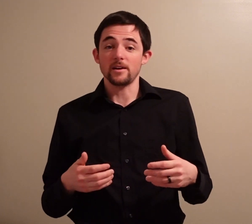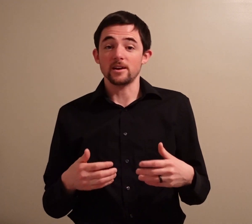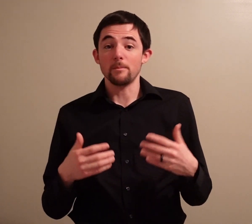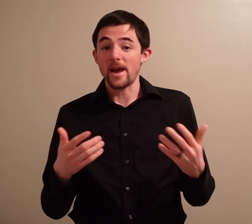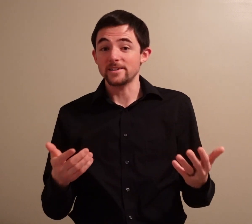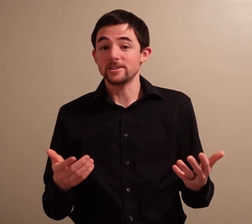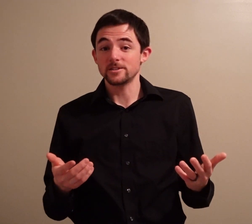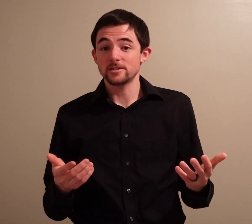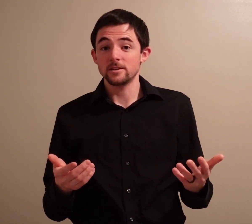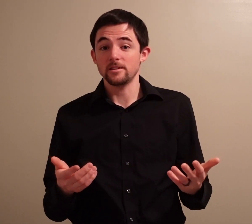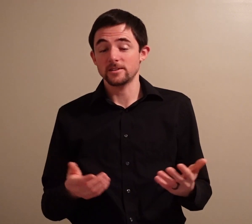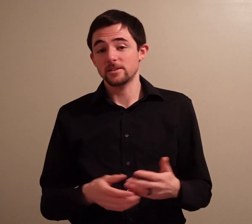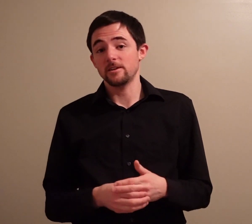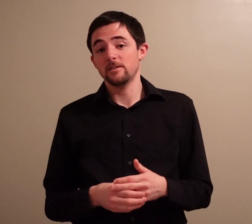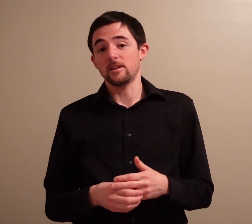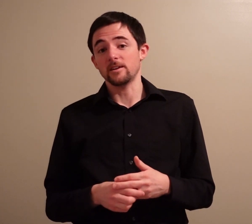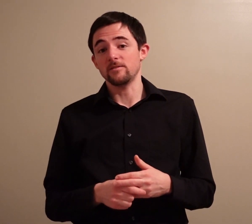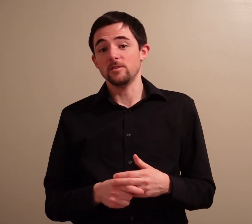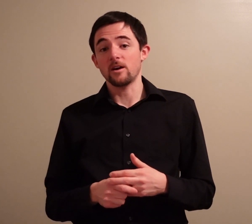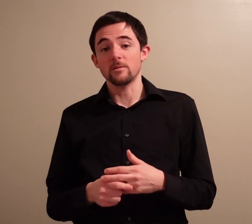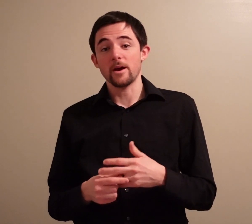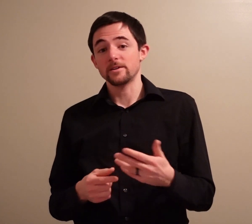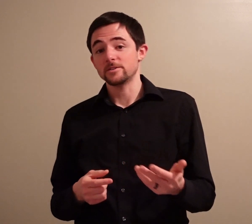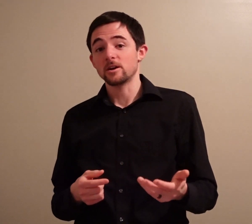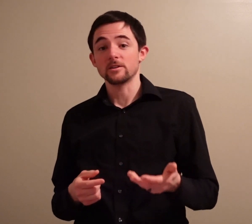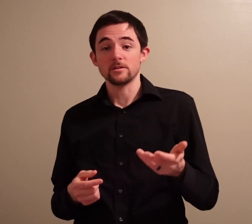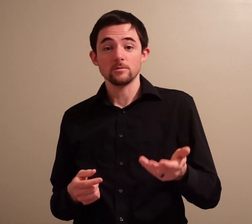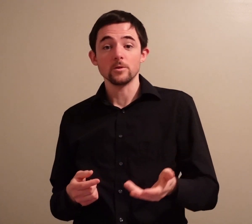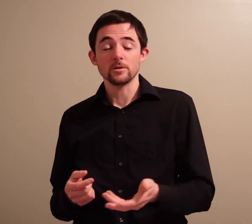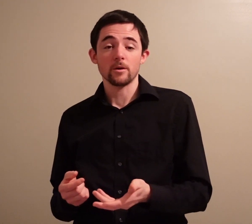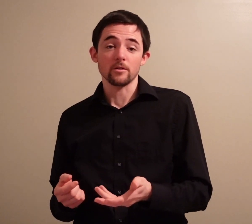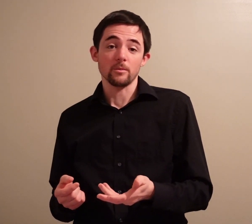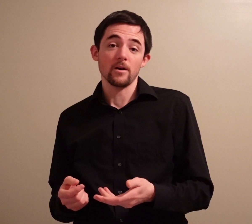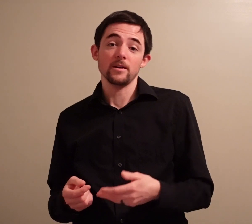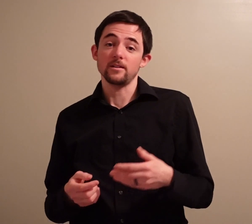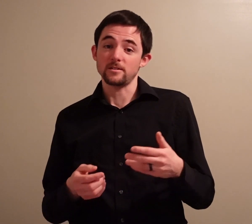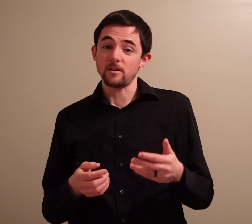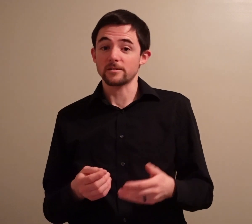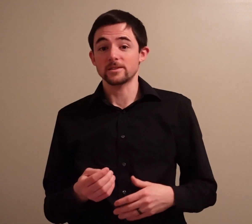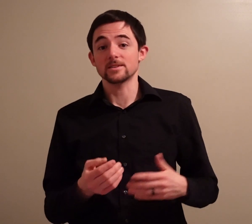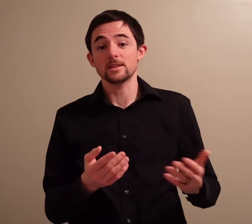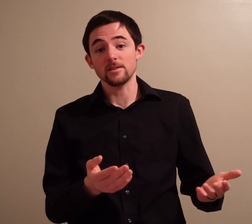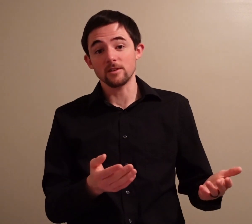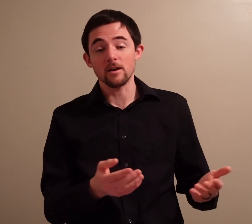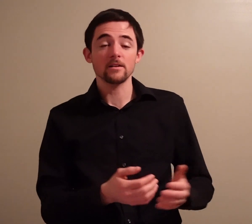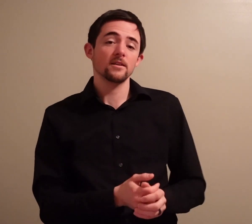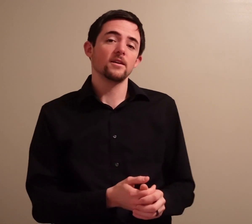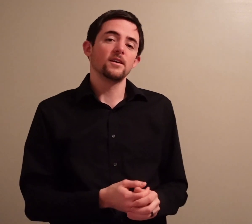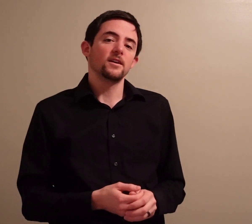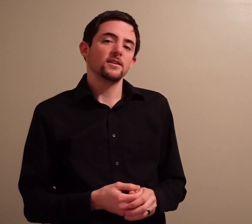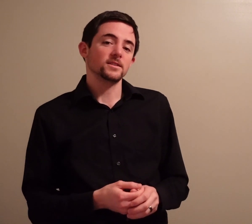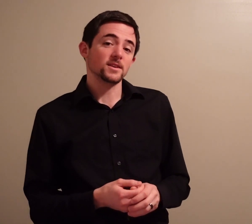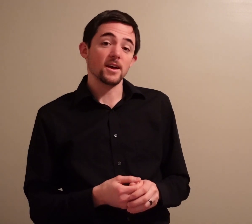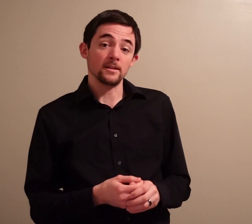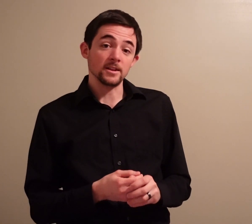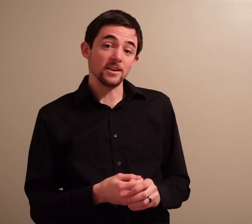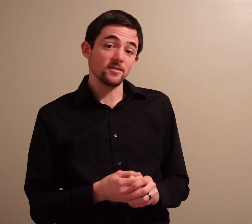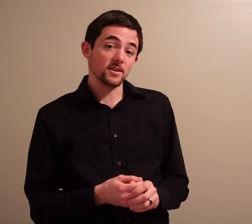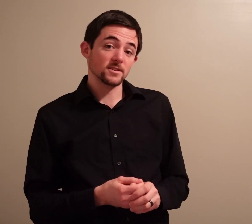a bandage in this scenario, like if you got a bandage on a wounded part of the body and the doctor says leave it on. To sign leave it